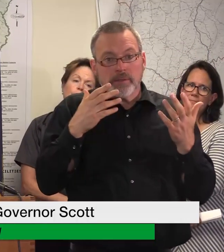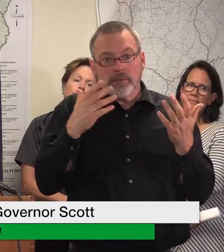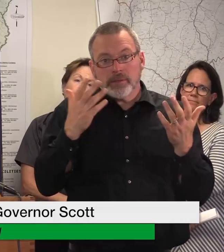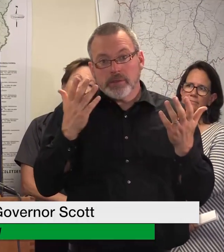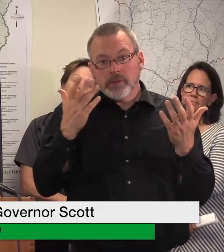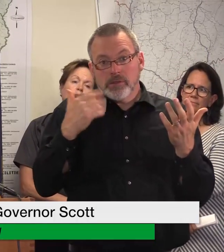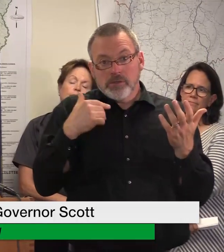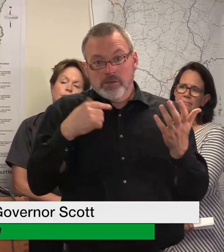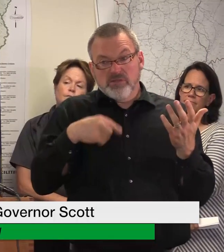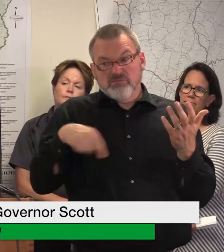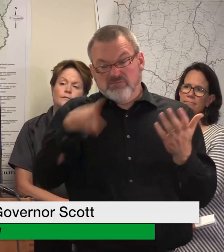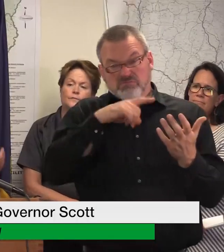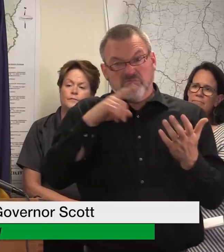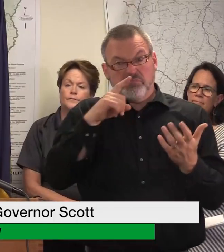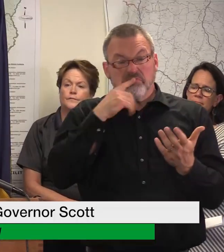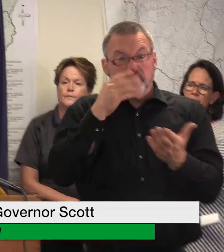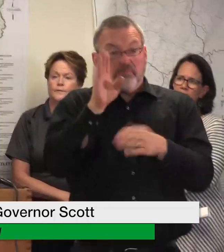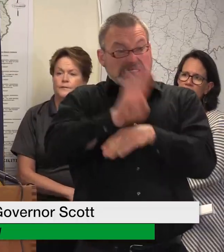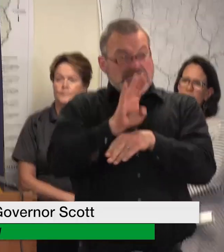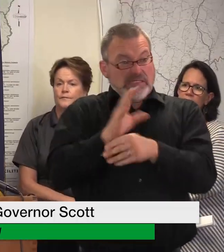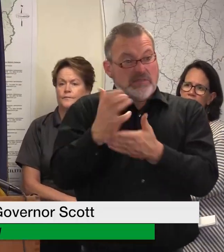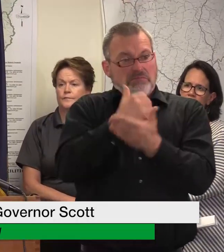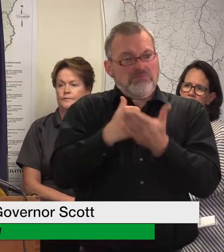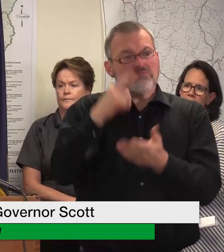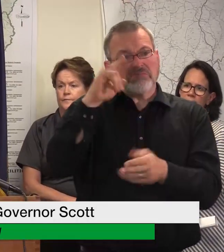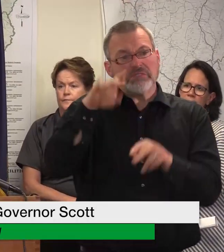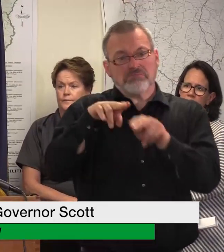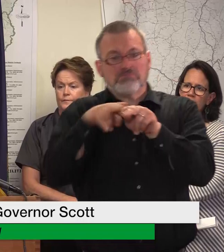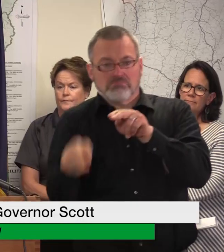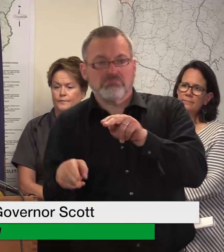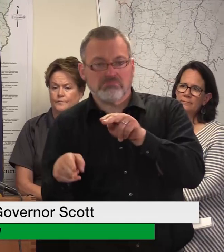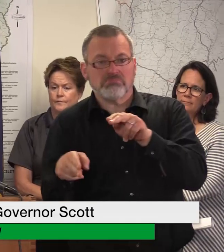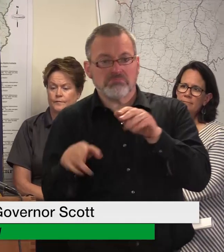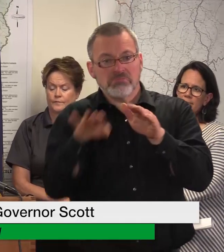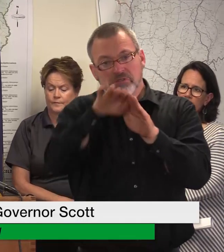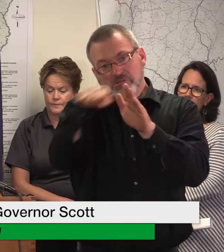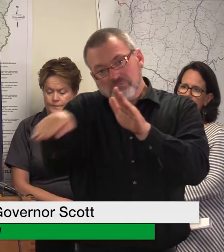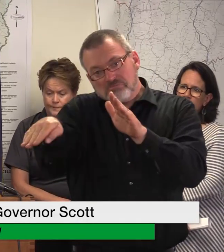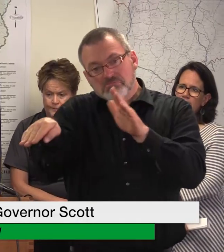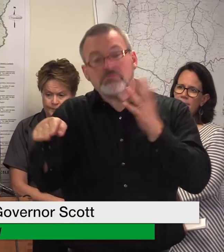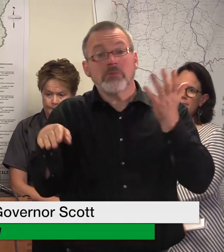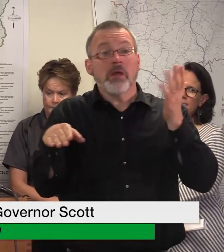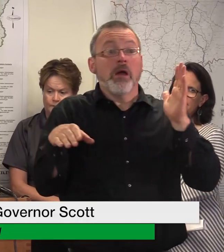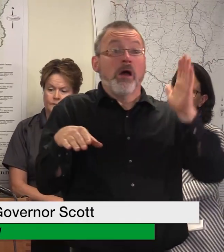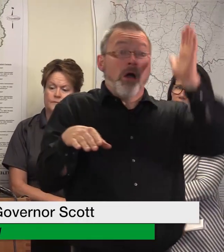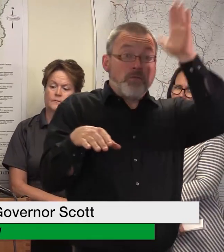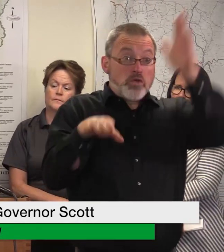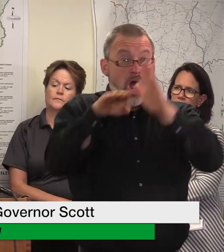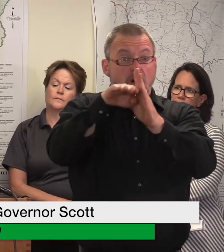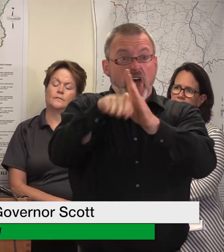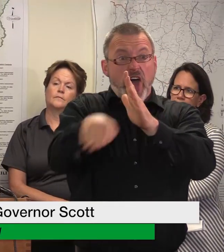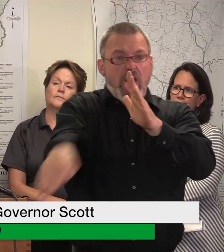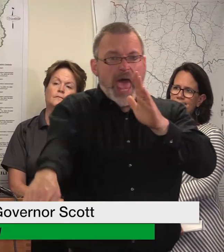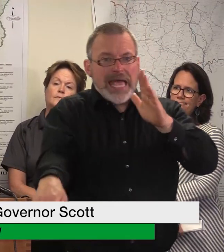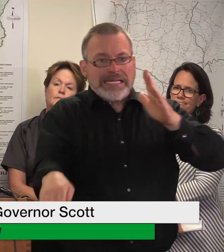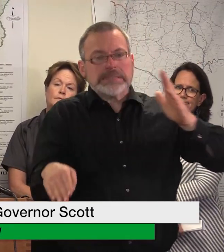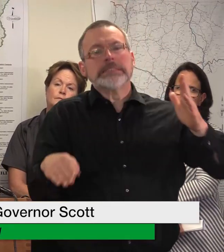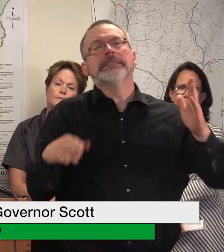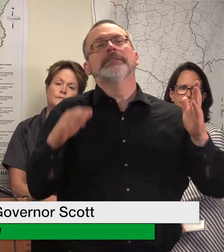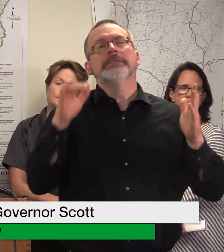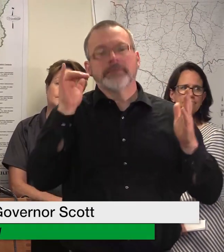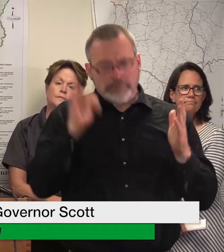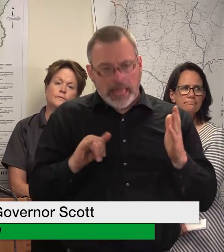declining a bit. And if something happens in the future, we have a recession, that's going to be even more problematic.